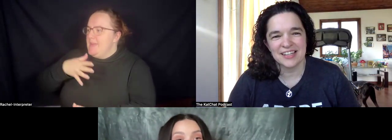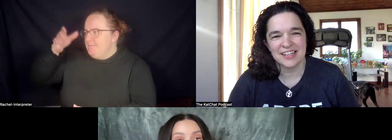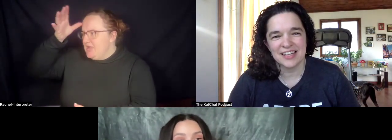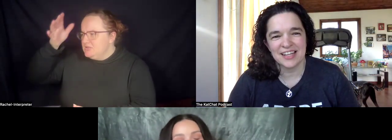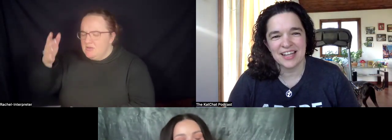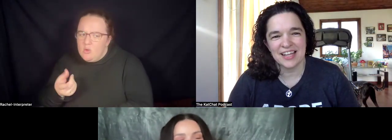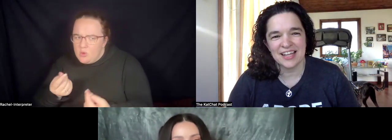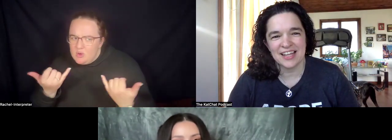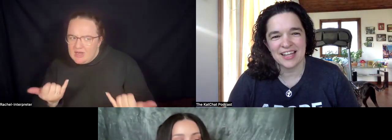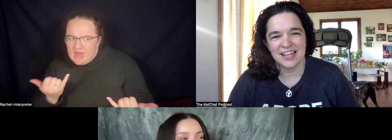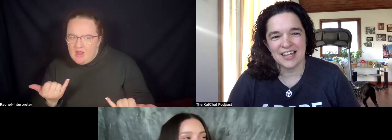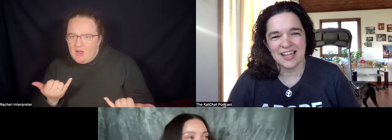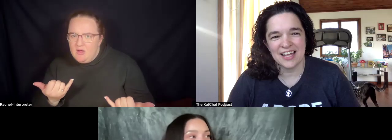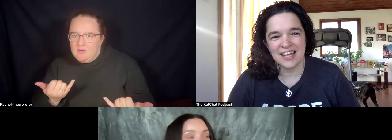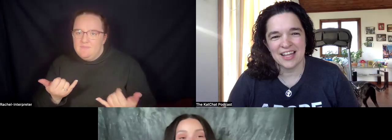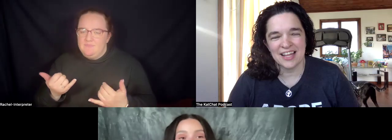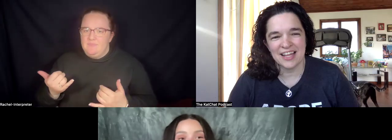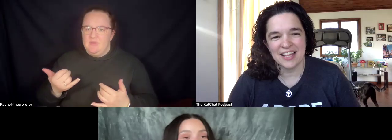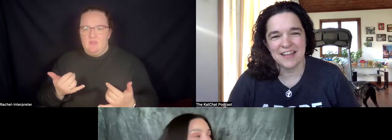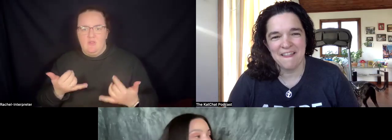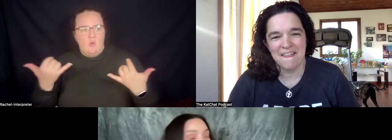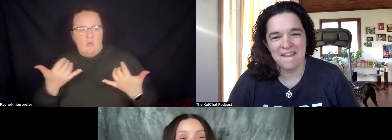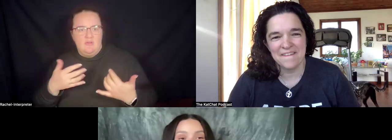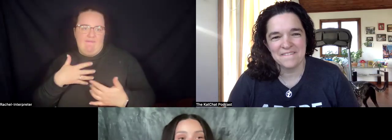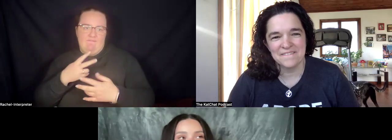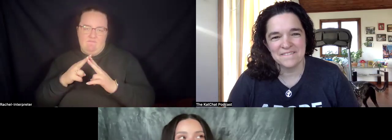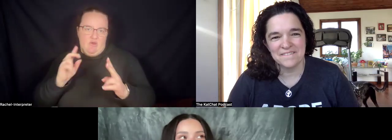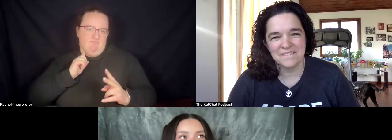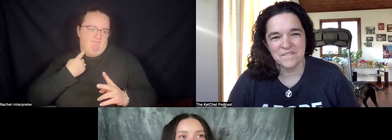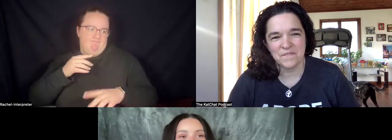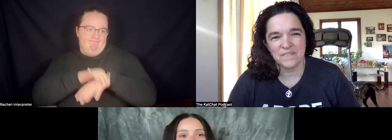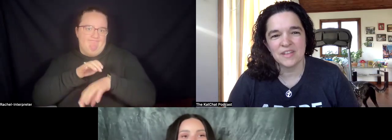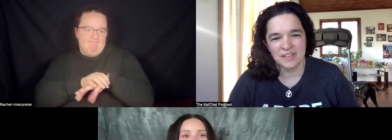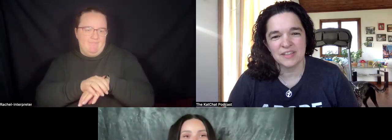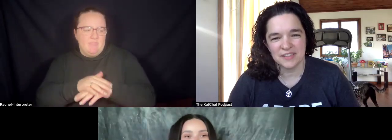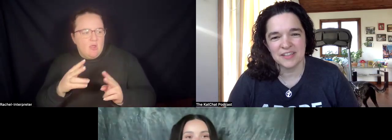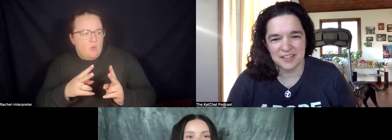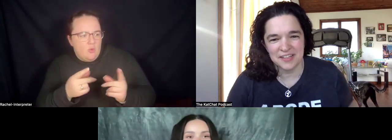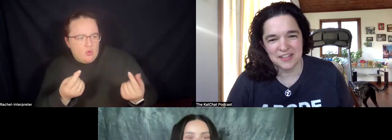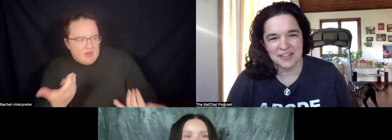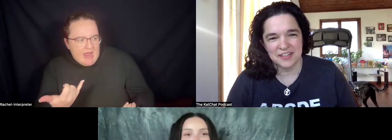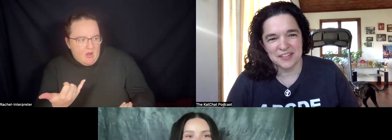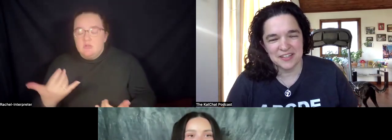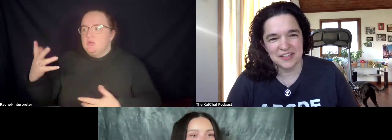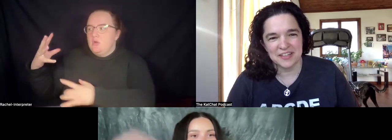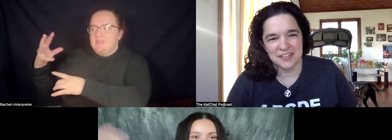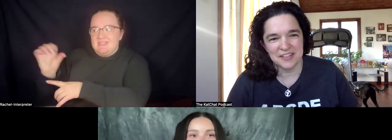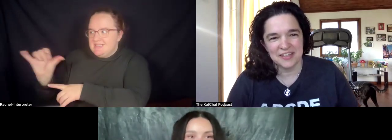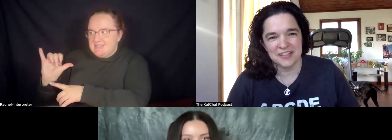doing now?" Then super English. My dad, he's like, "What are you gonna film now?" I'm like, "Well, Dad, we have to film. It's the same